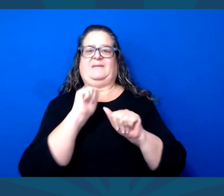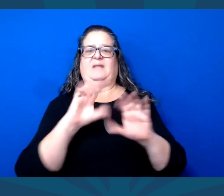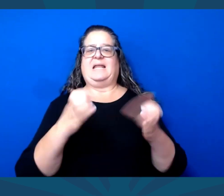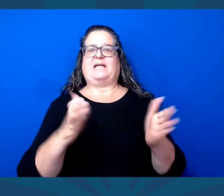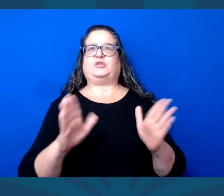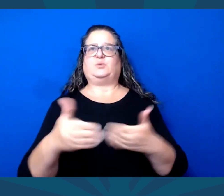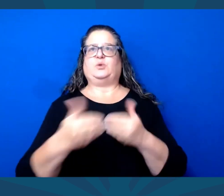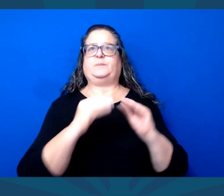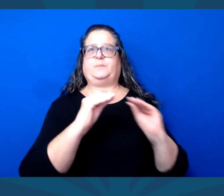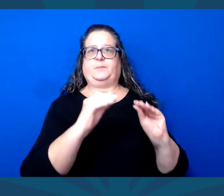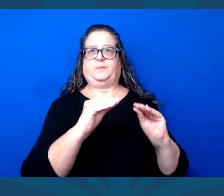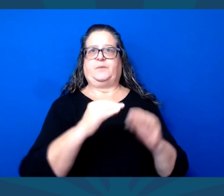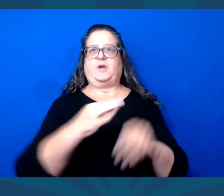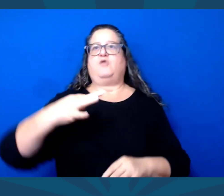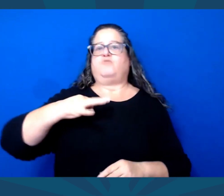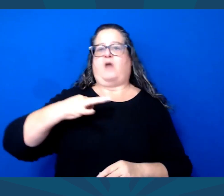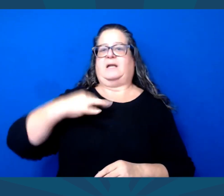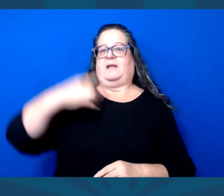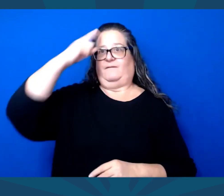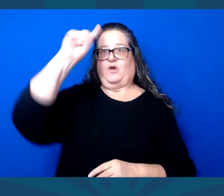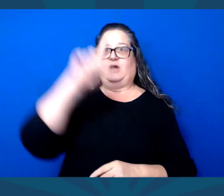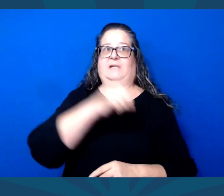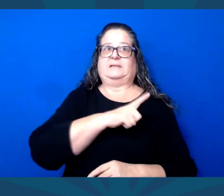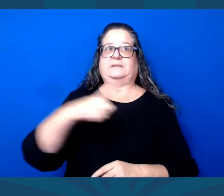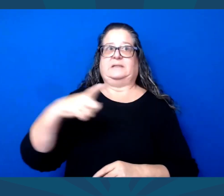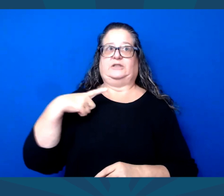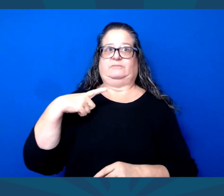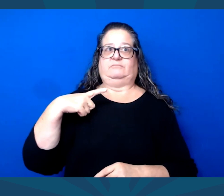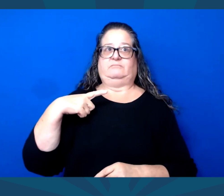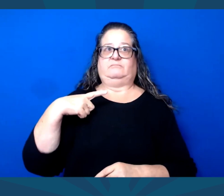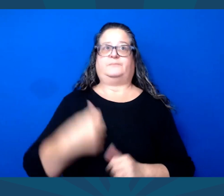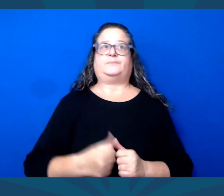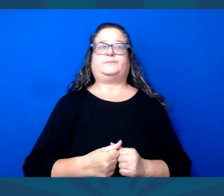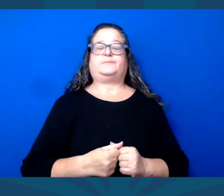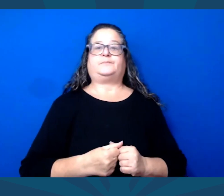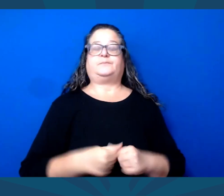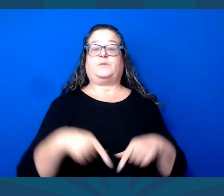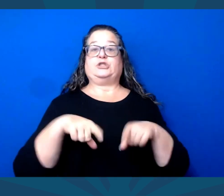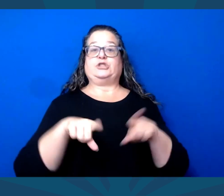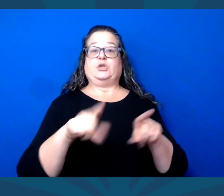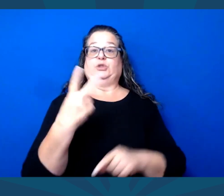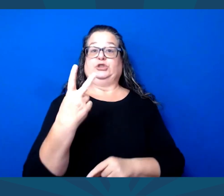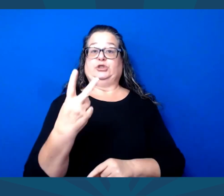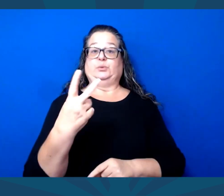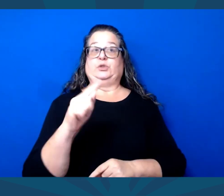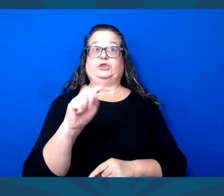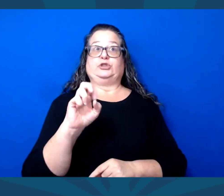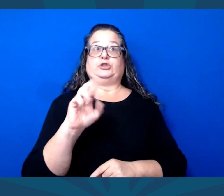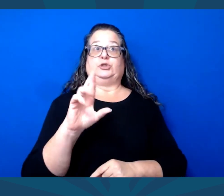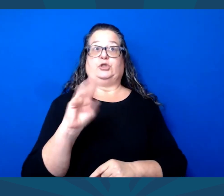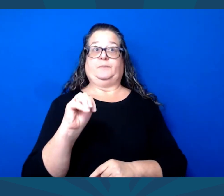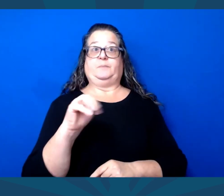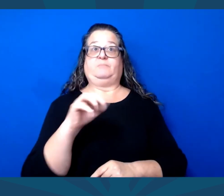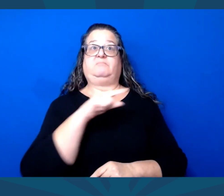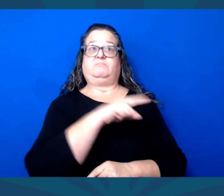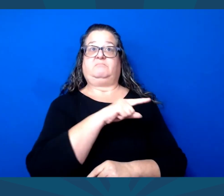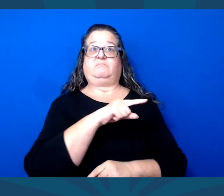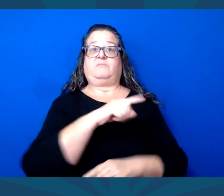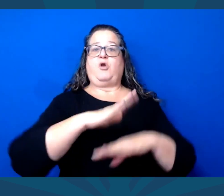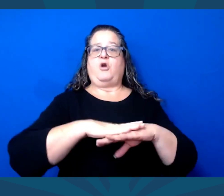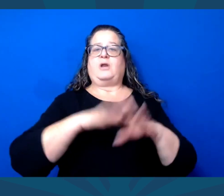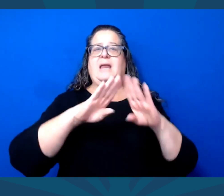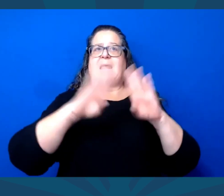state. I was born and raised in Arizona. My husband and I chose to raise our daughters